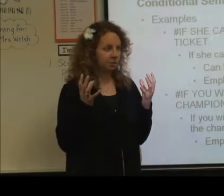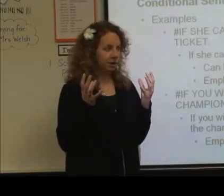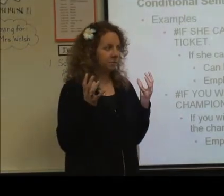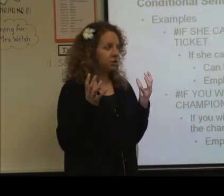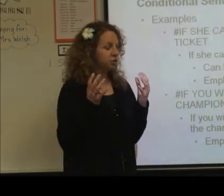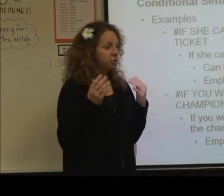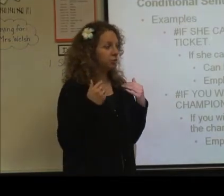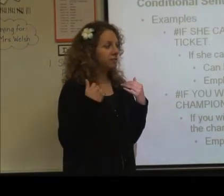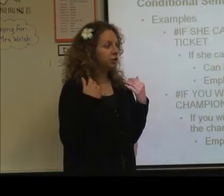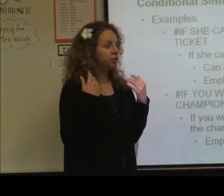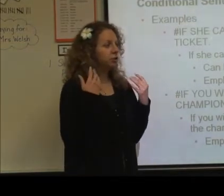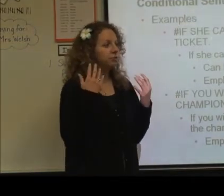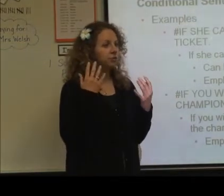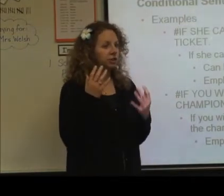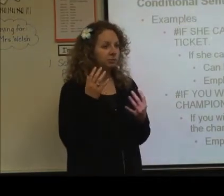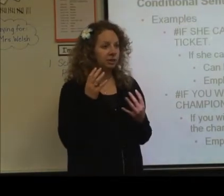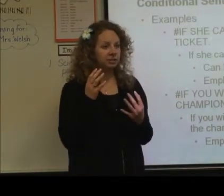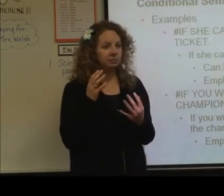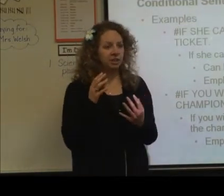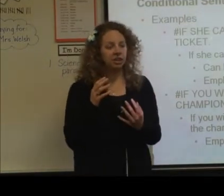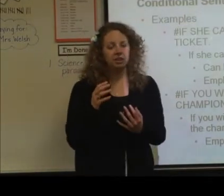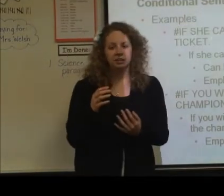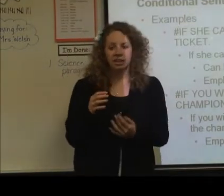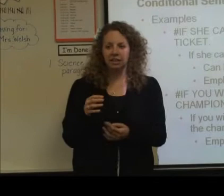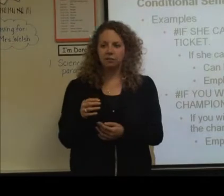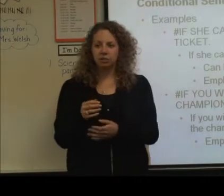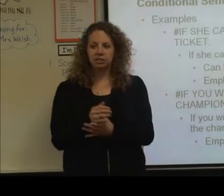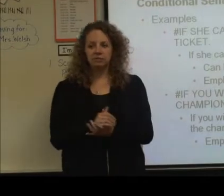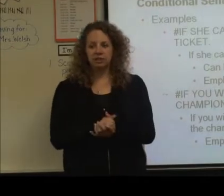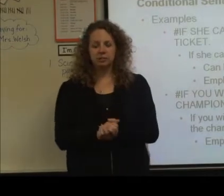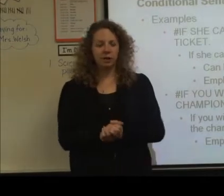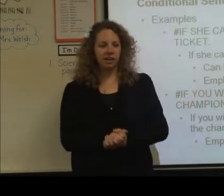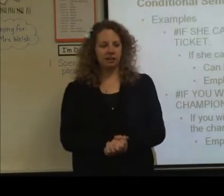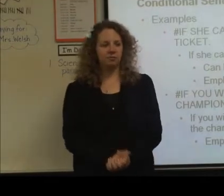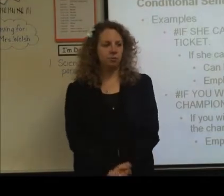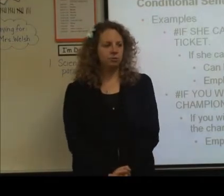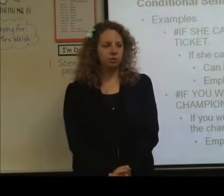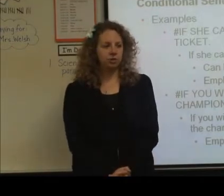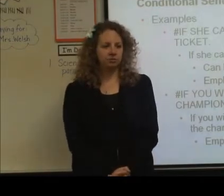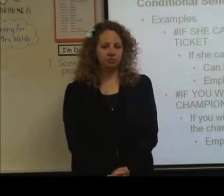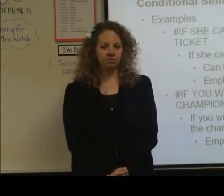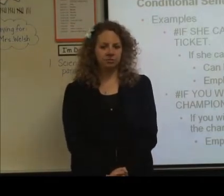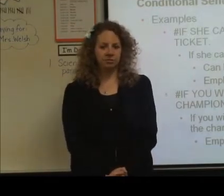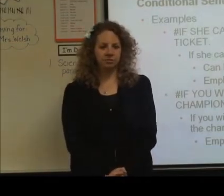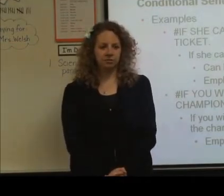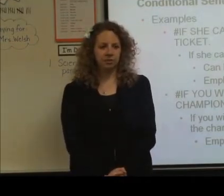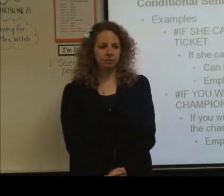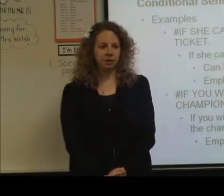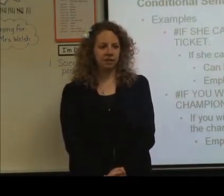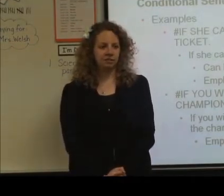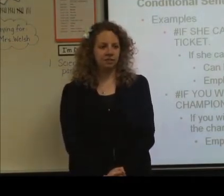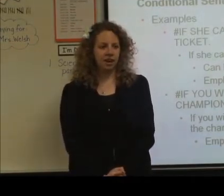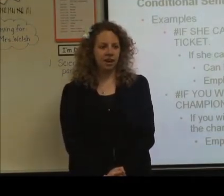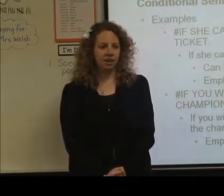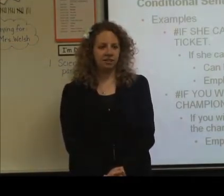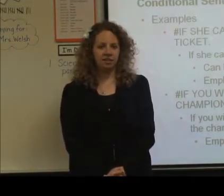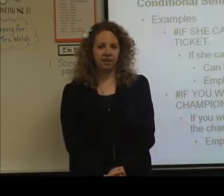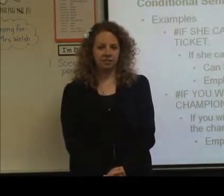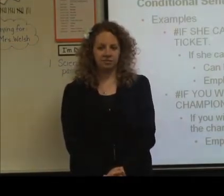away. So whenever you fingerspell something, like if you were just fingerspell if, what would you do? Fingerspell if. I, F.